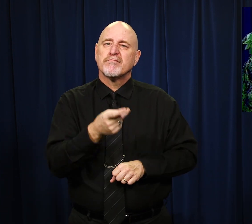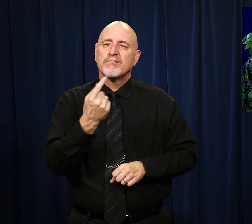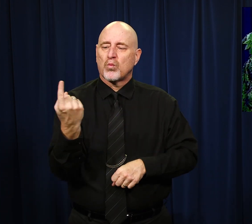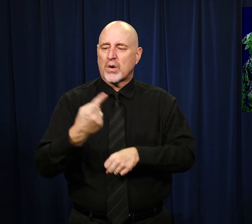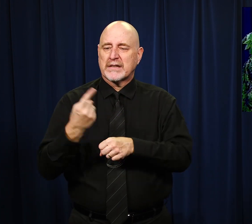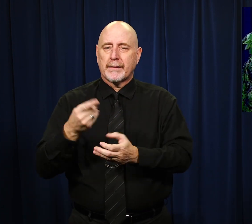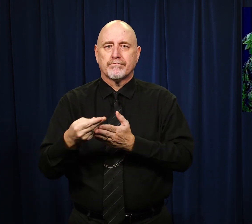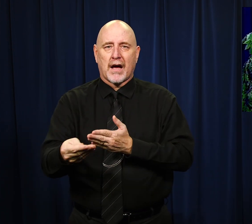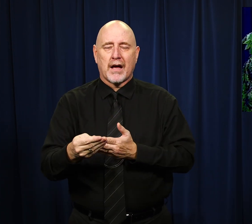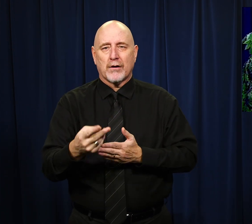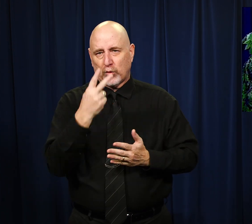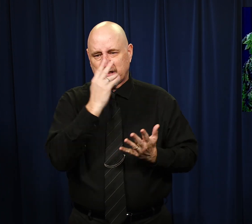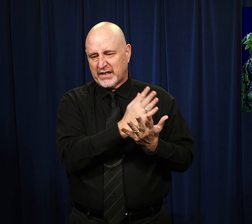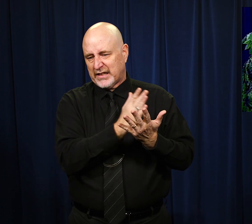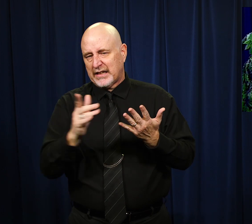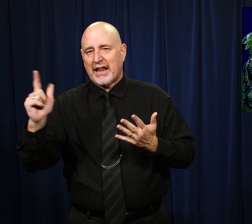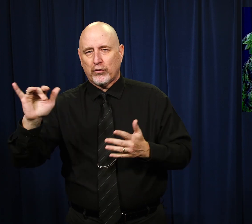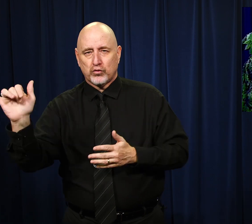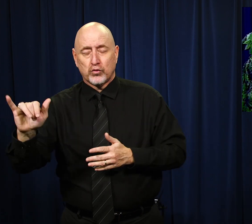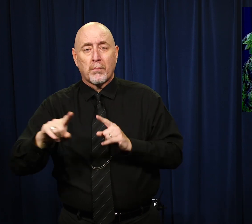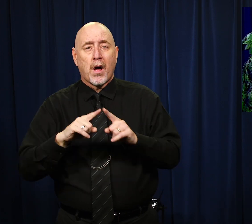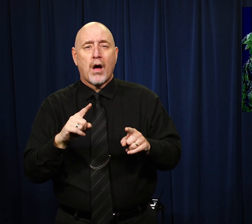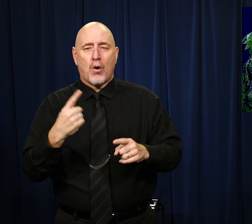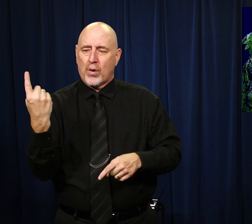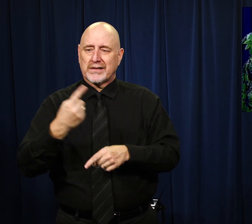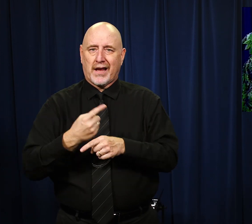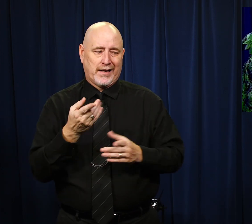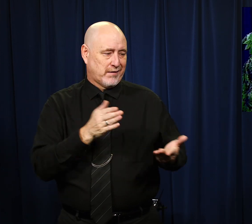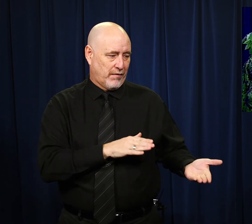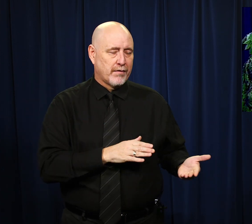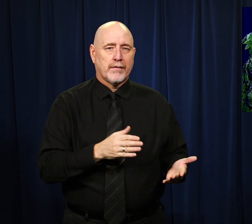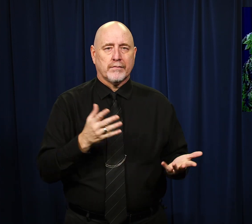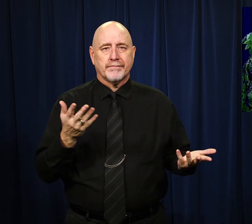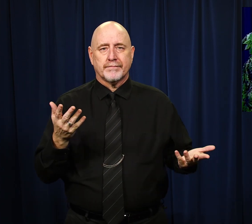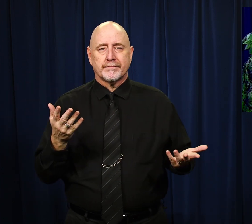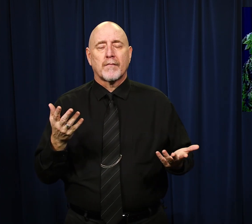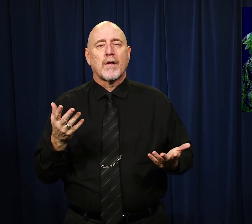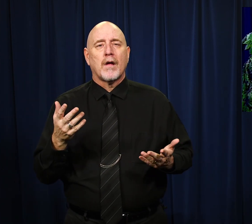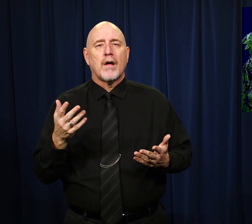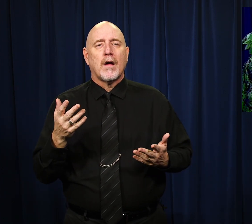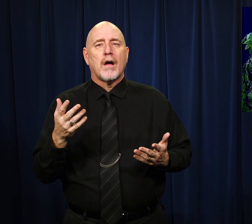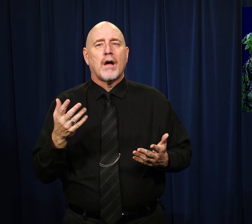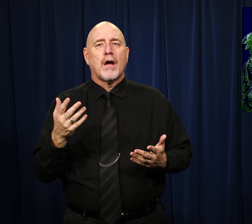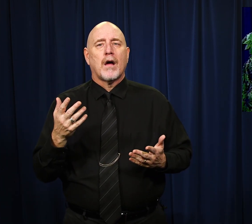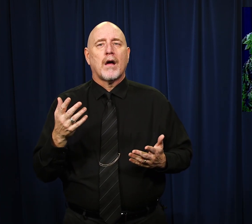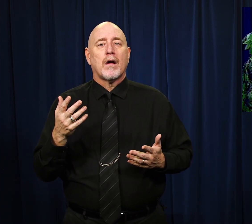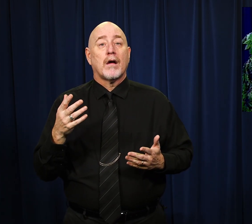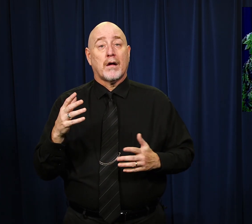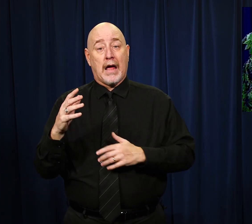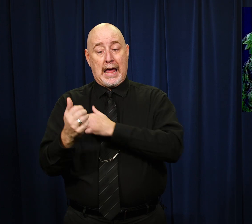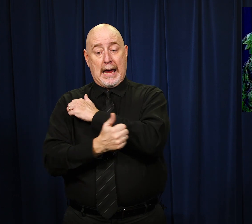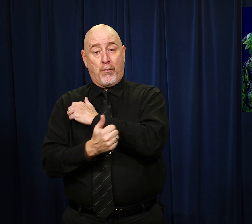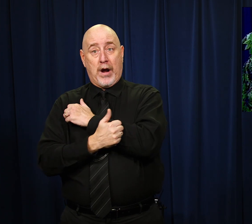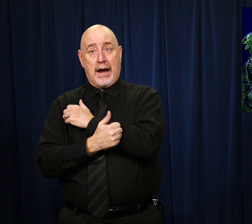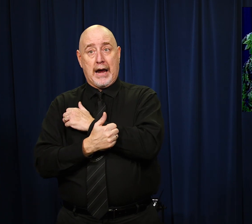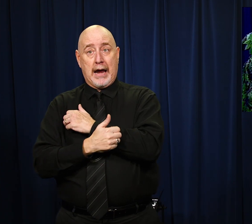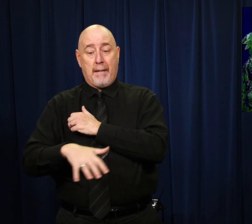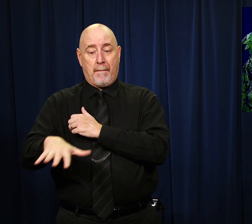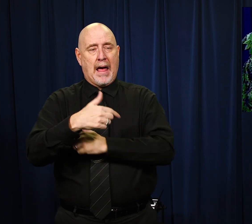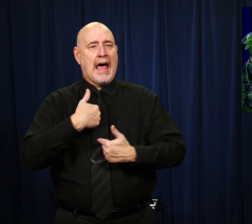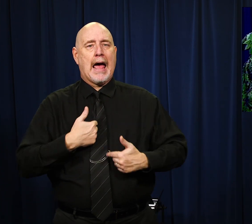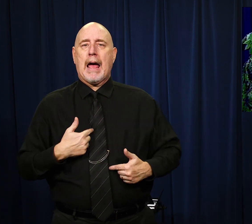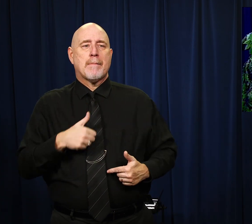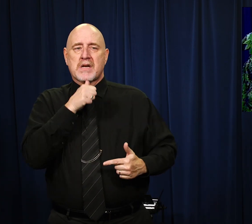custom coming on down through even later. But within one day. And he is a foreigner. He declares that he's